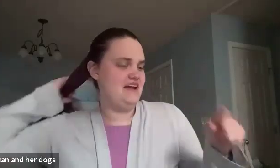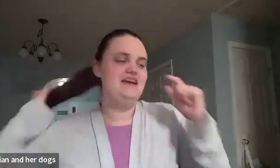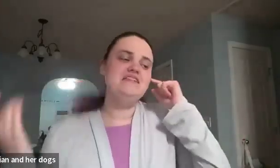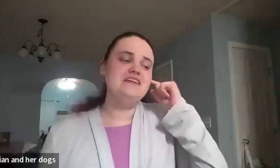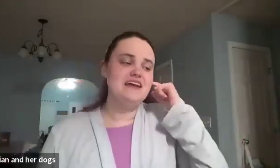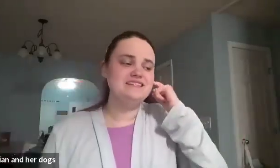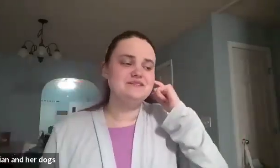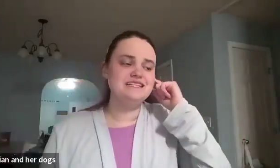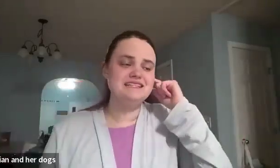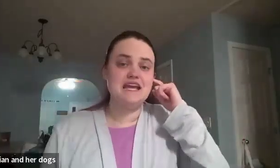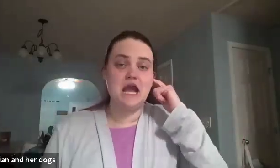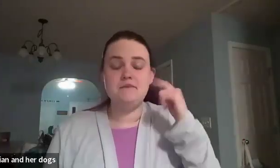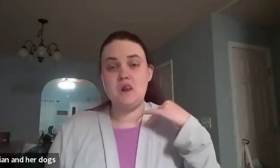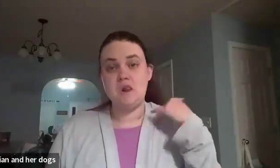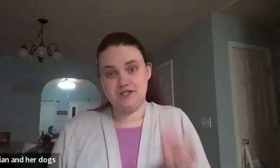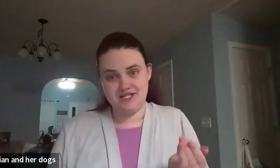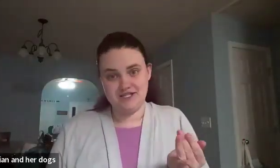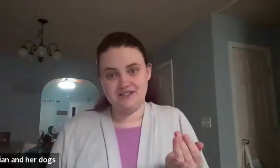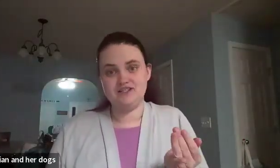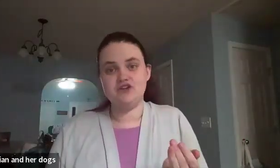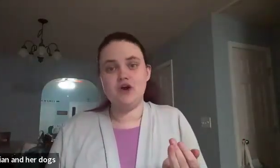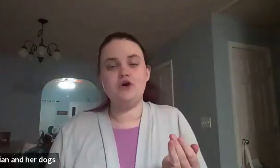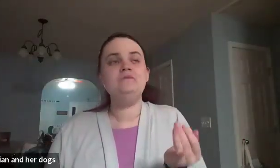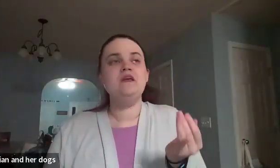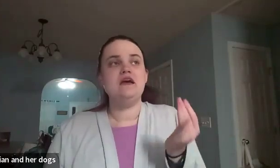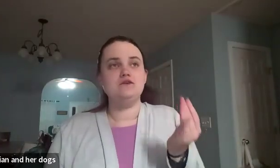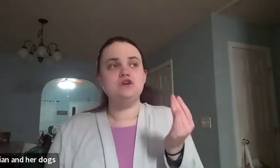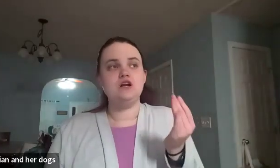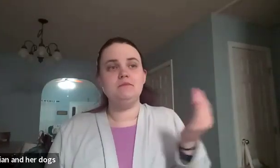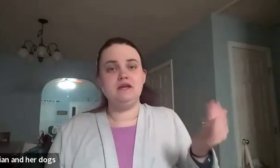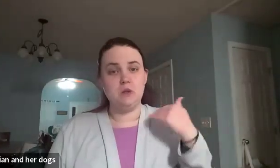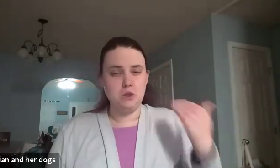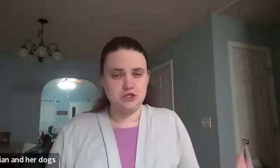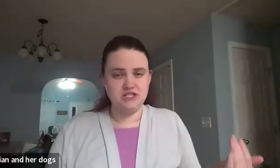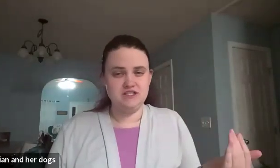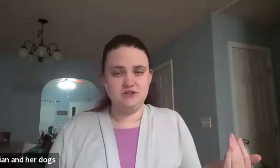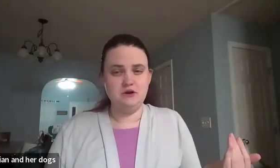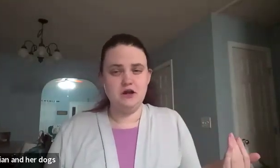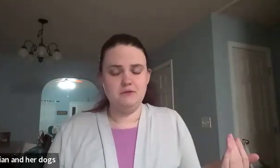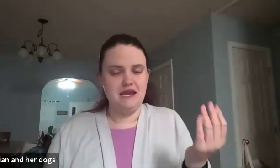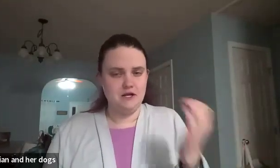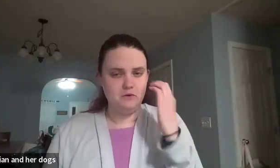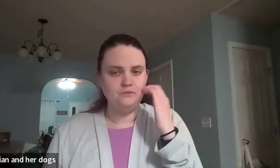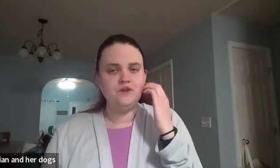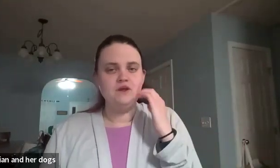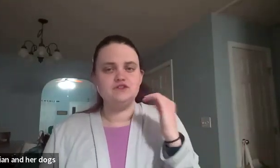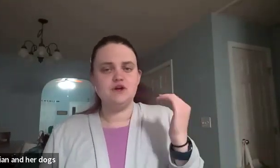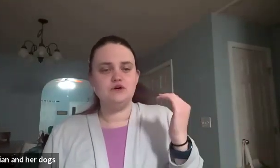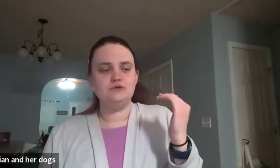Okay. The next one is saying I'm allergic. So if you're talking about being allergic to an animal,